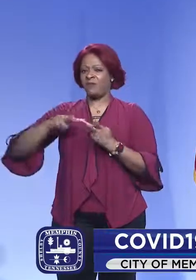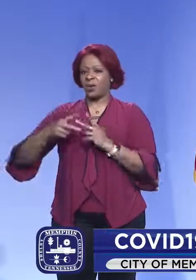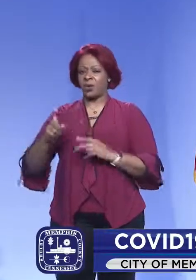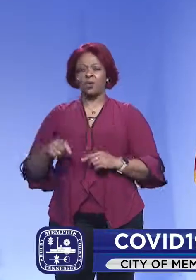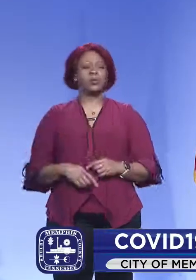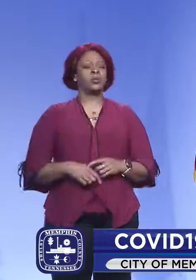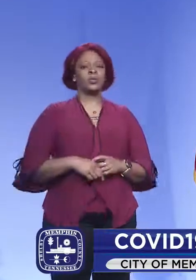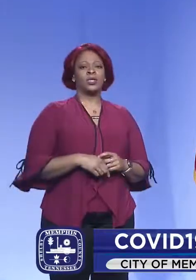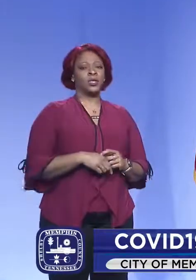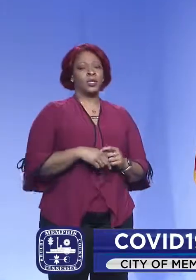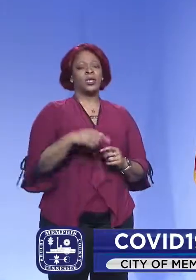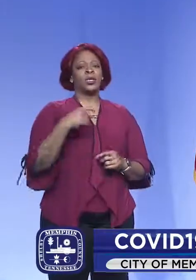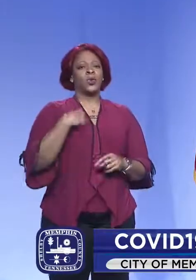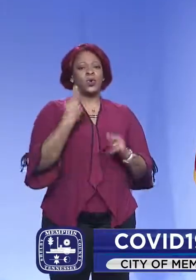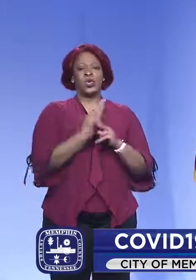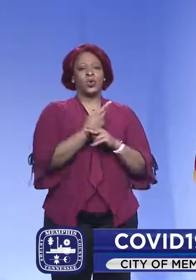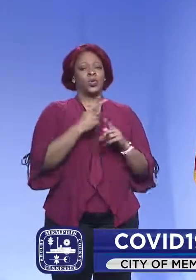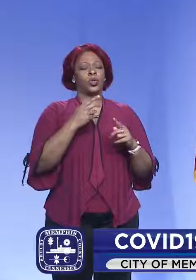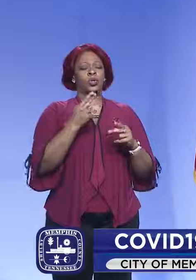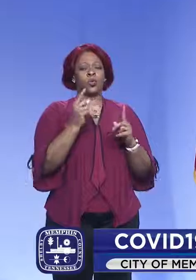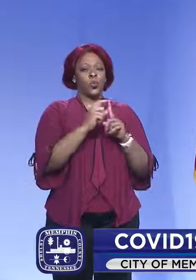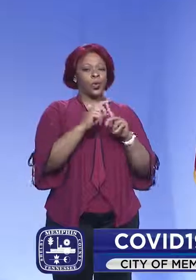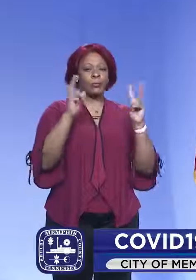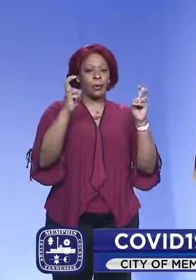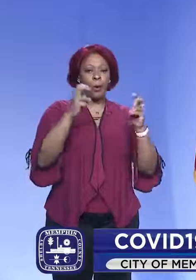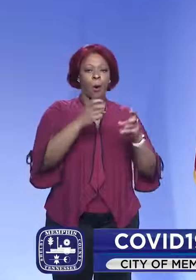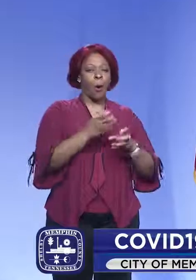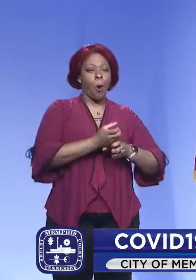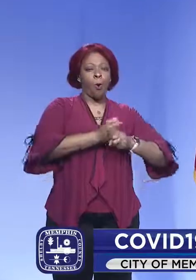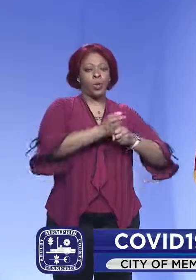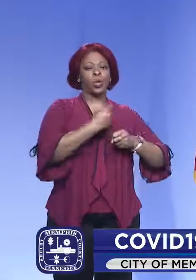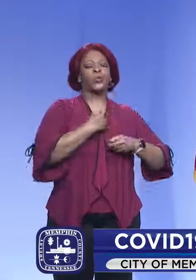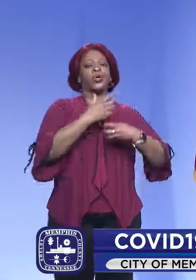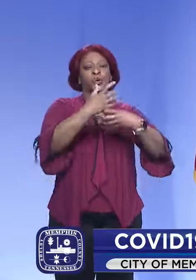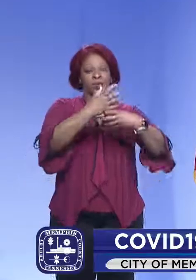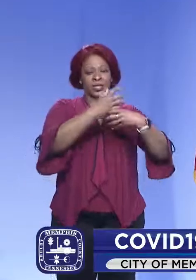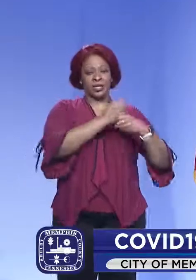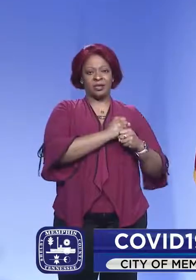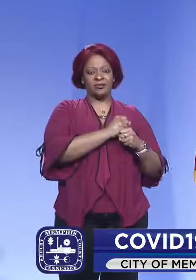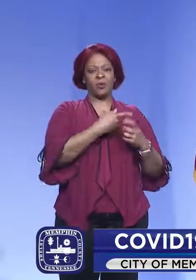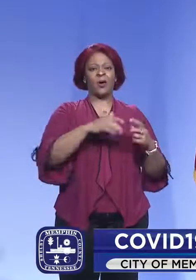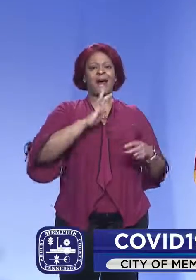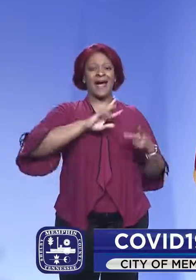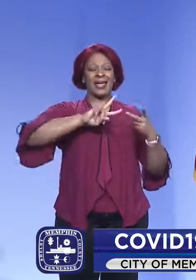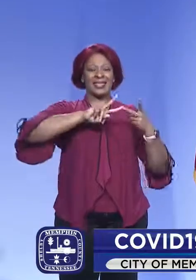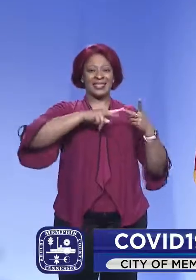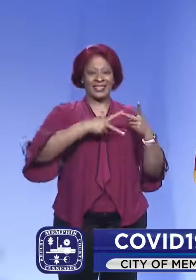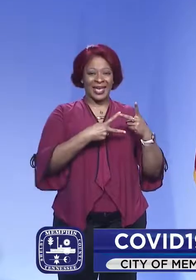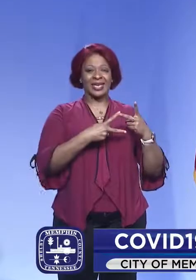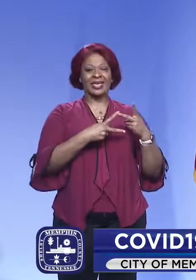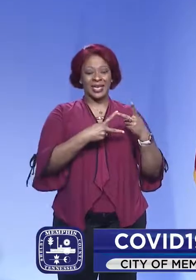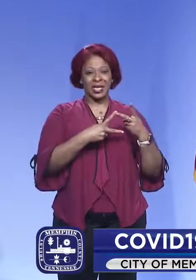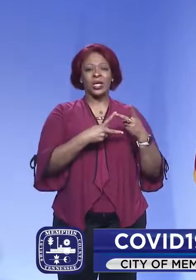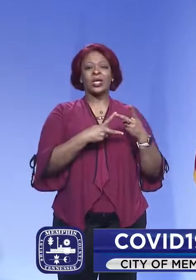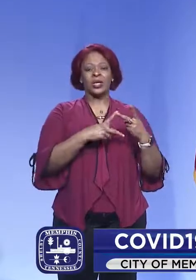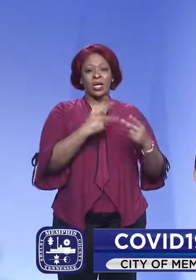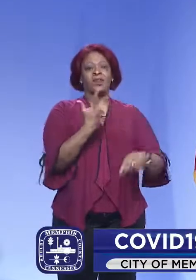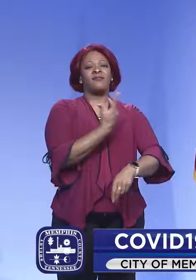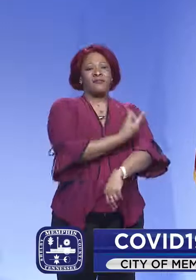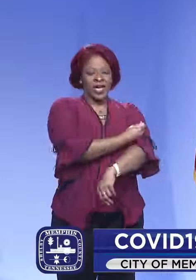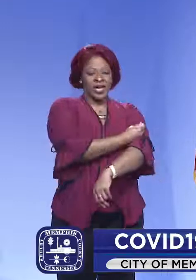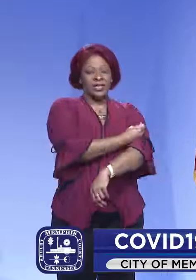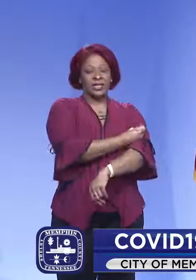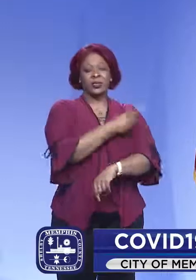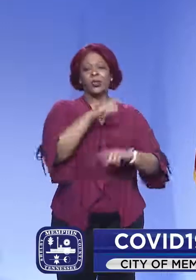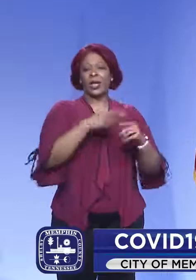actually wouldn't use the term holding. We have received what is our second dose vaccine. We're not able